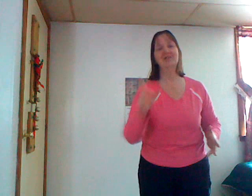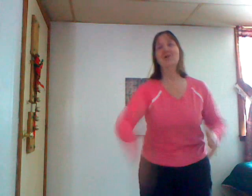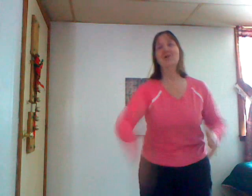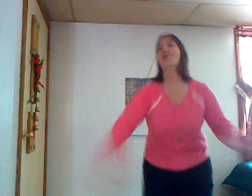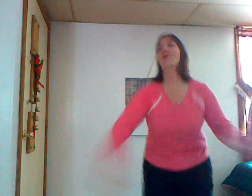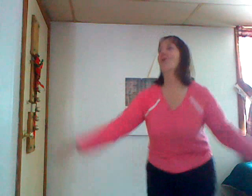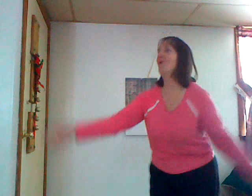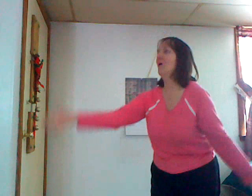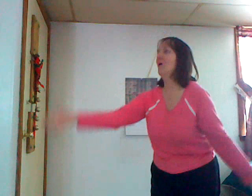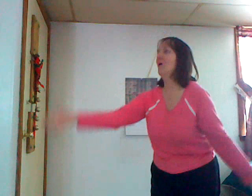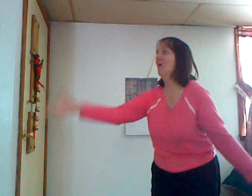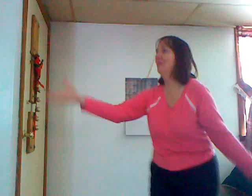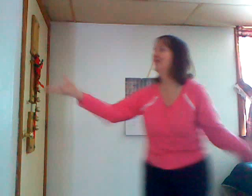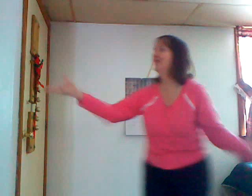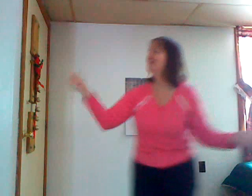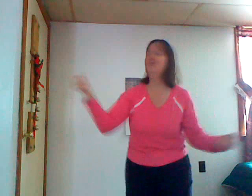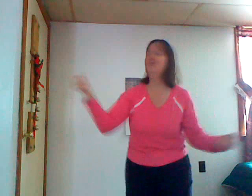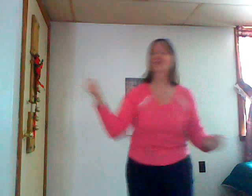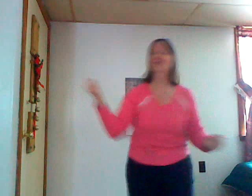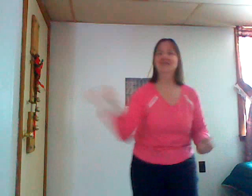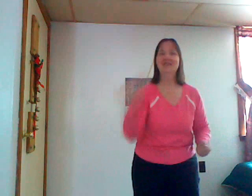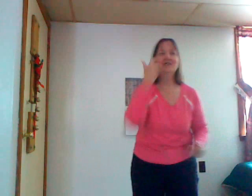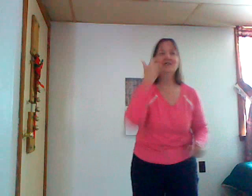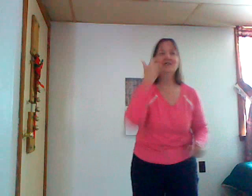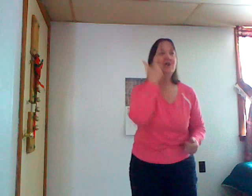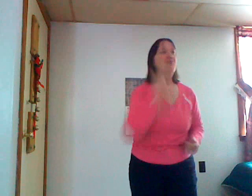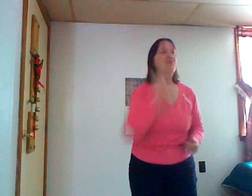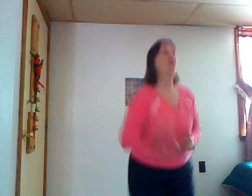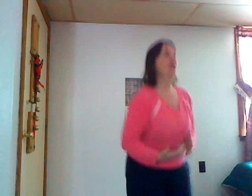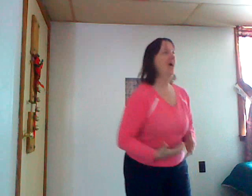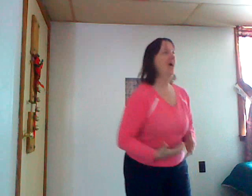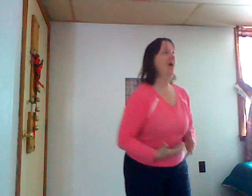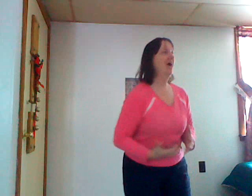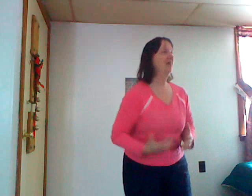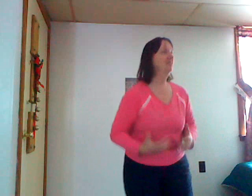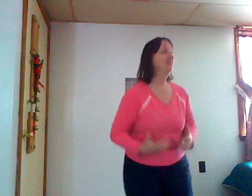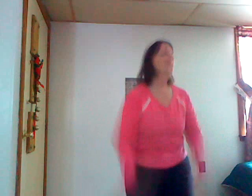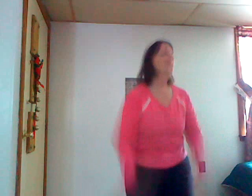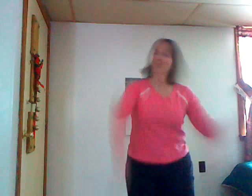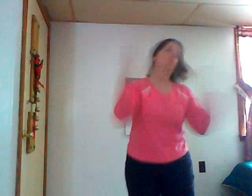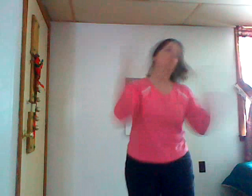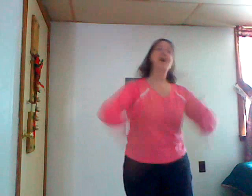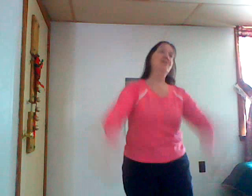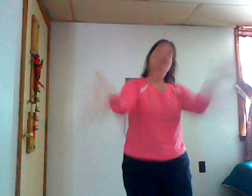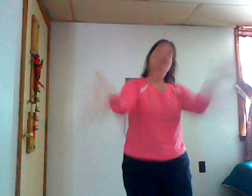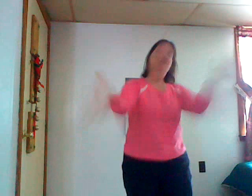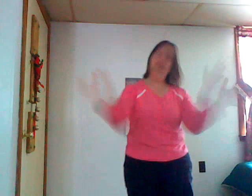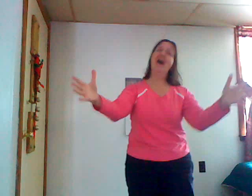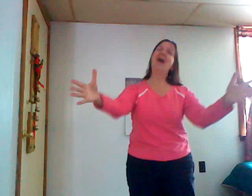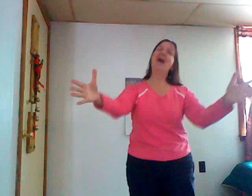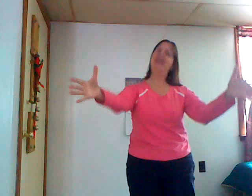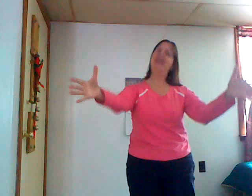Oh, if you need a friend, I'm sailing